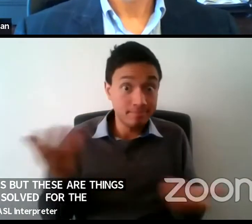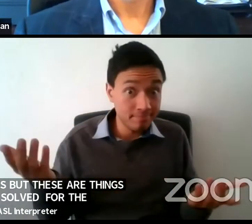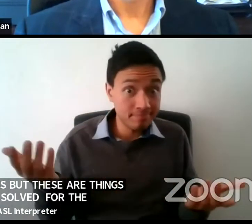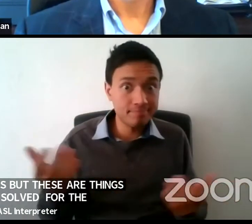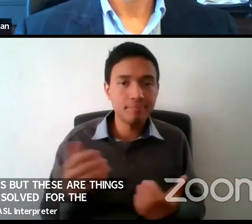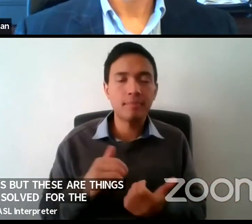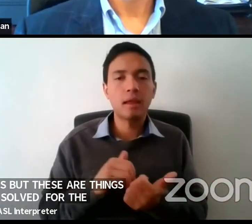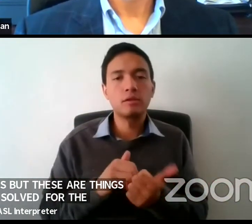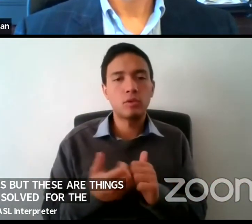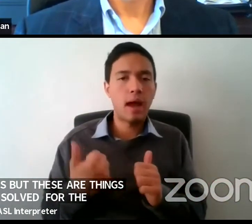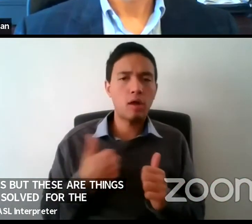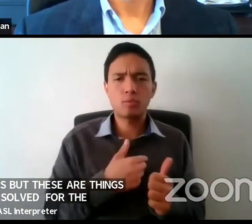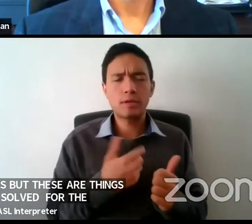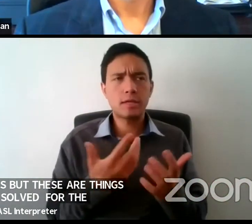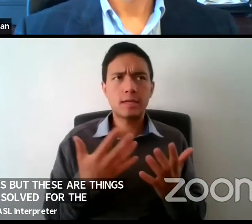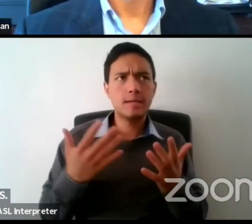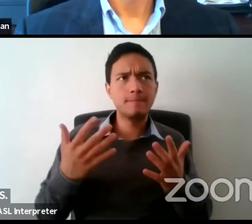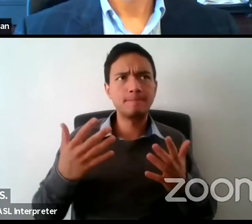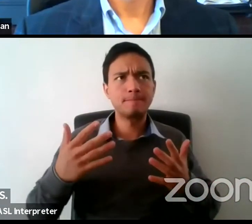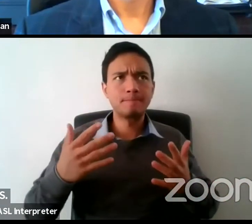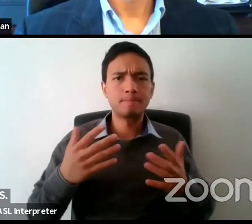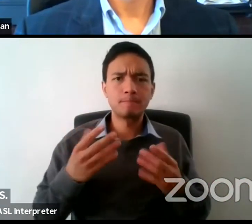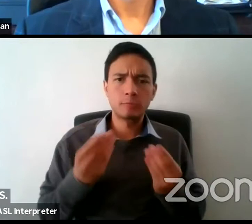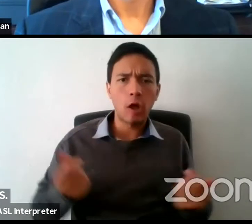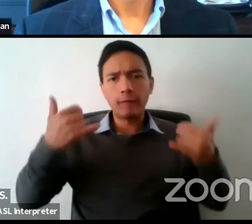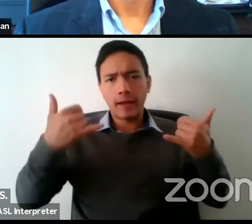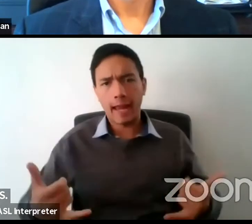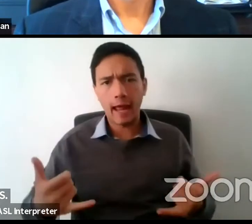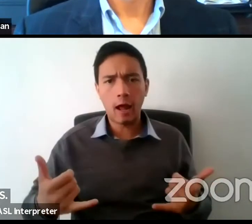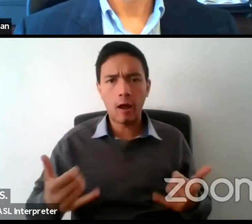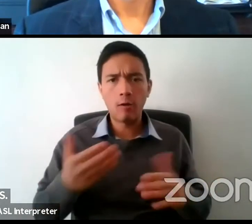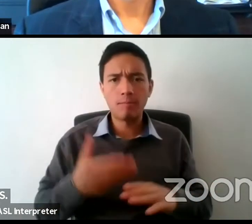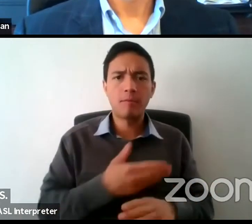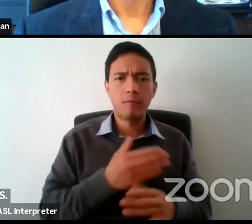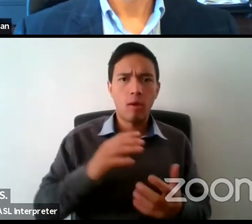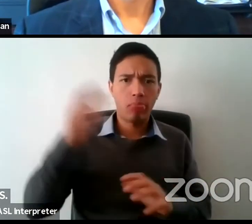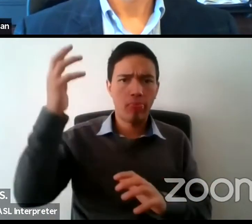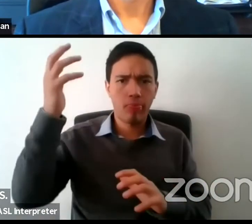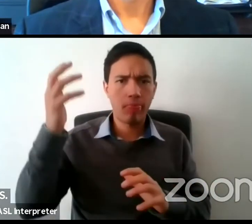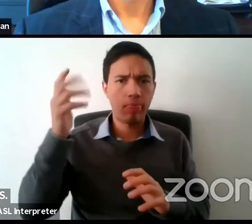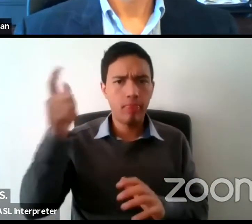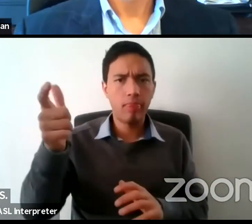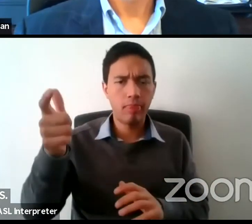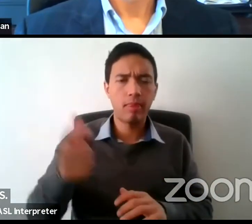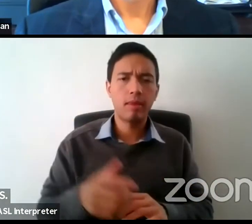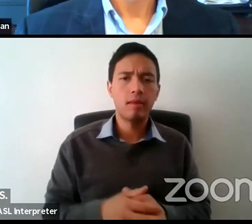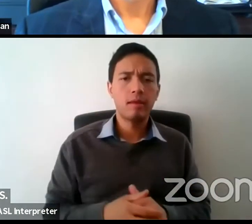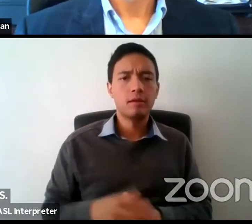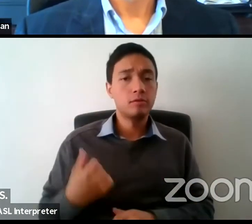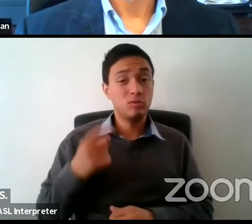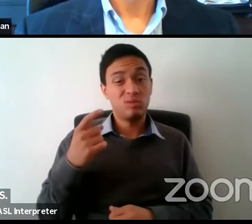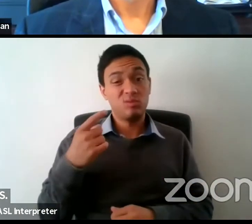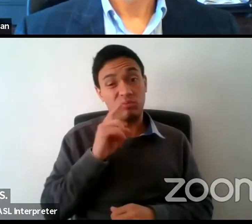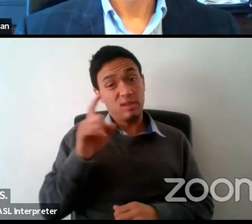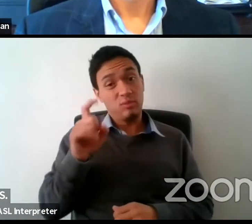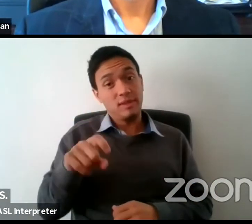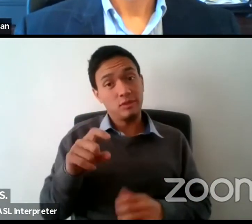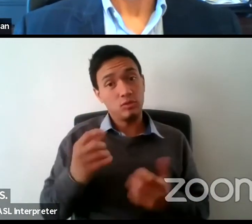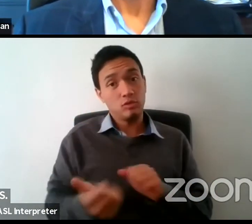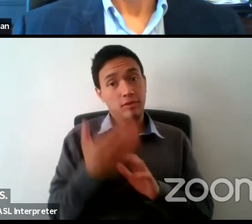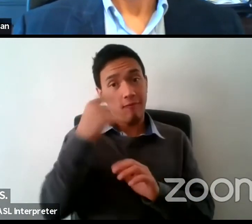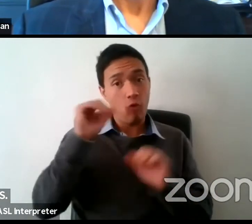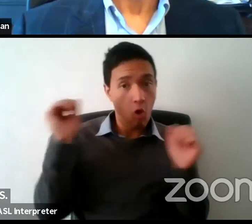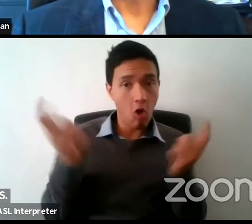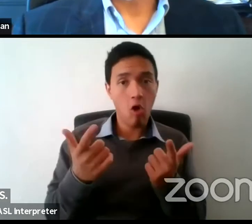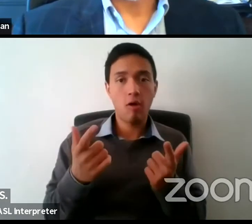get ahead of this and really address this for everyone, but really keep older adults at the center of some of these solutions? And